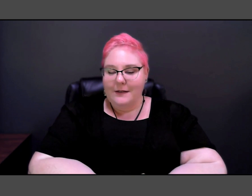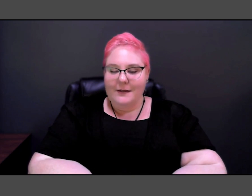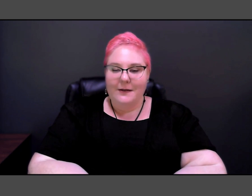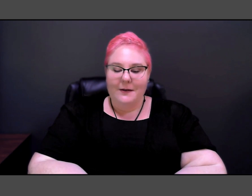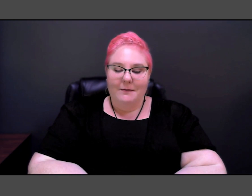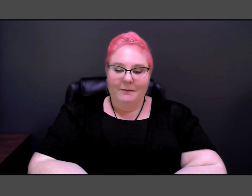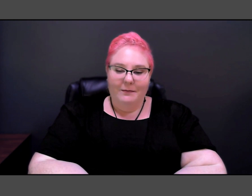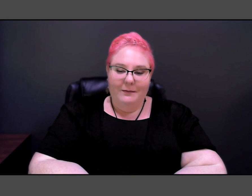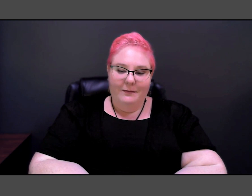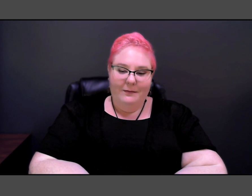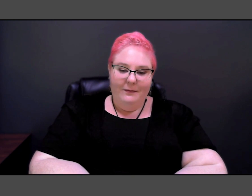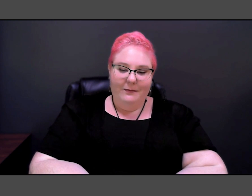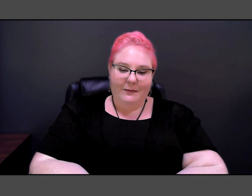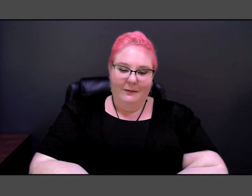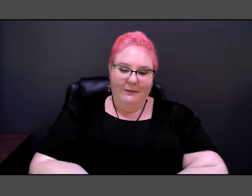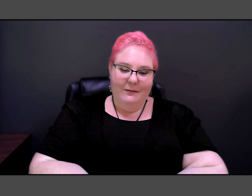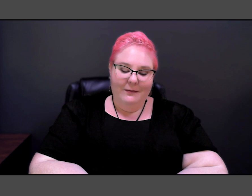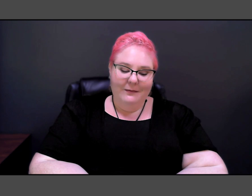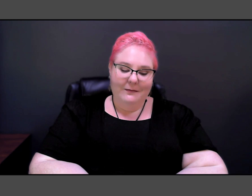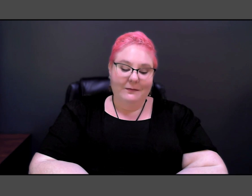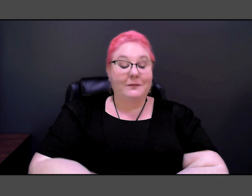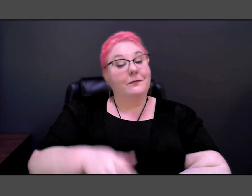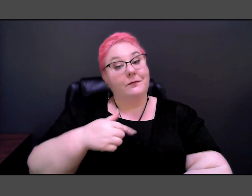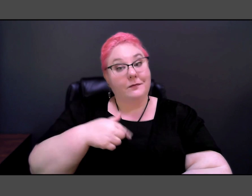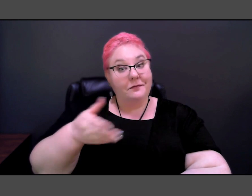During the time I was chair,